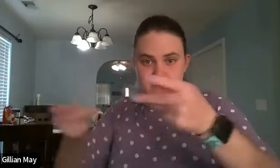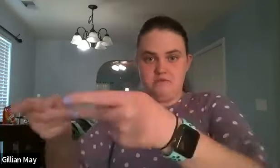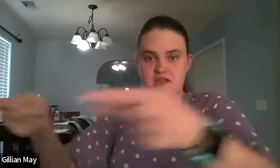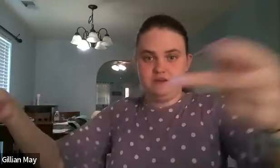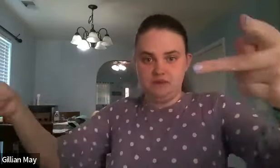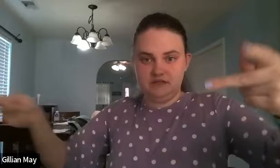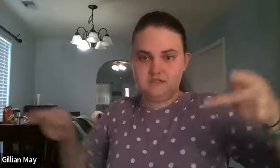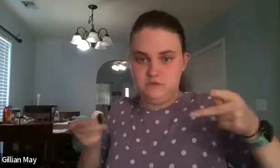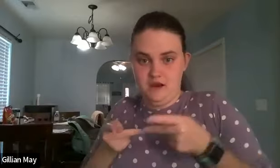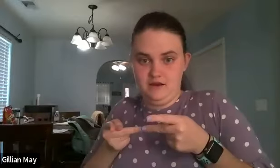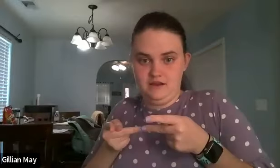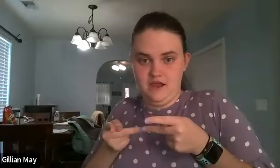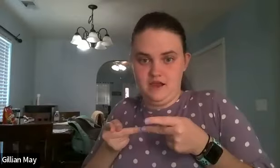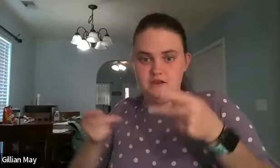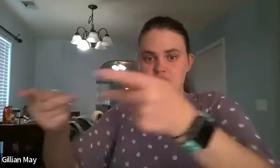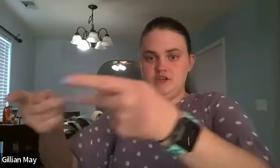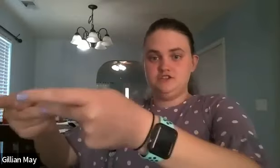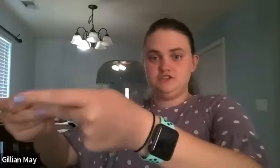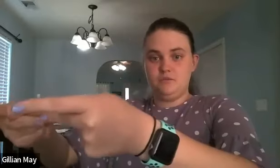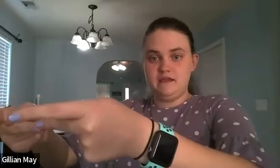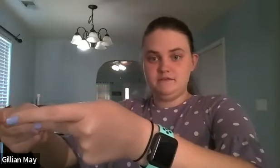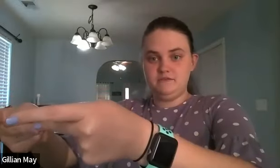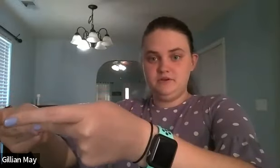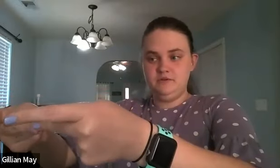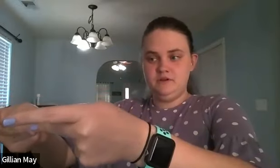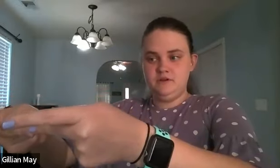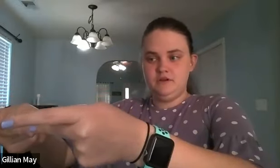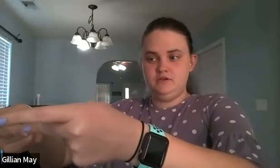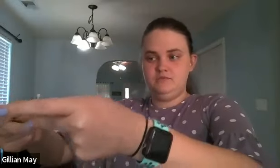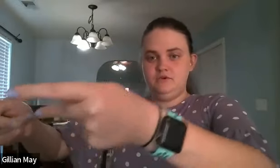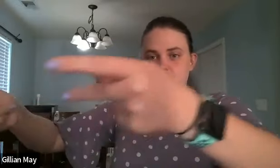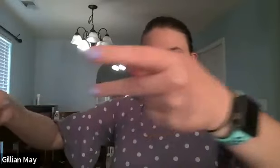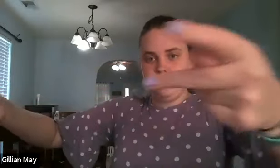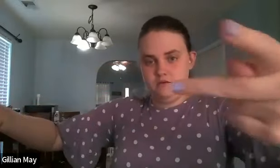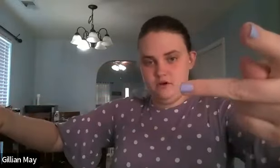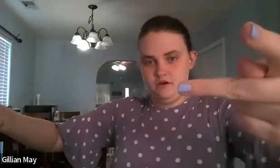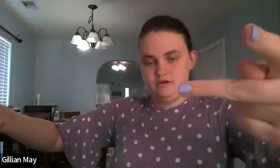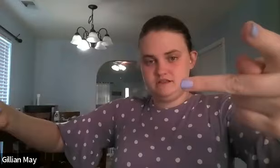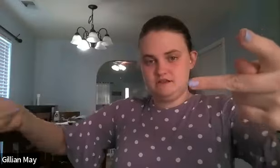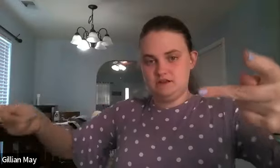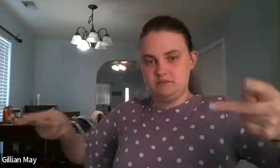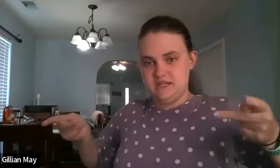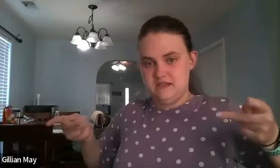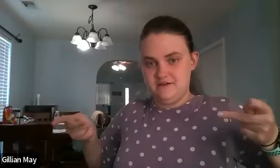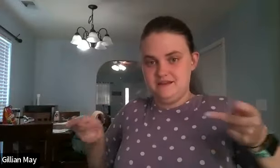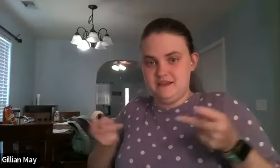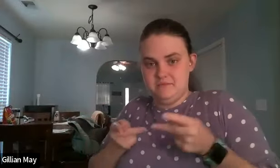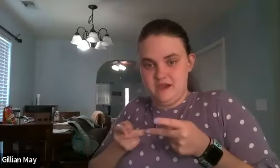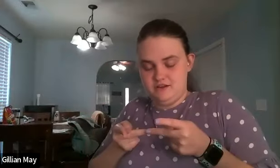I'm making a big square. Yeah. So you start away from you, you move them apart, come down, and come back